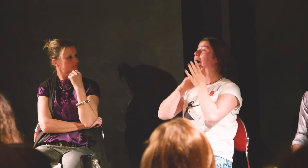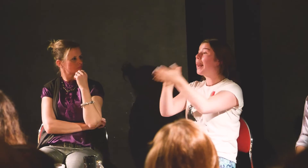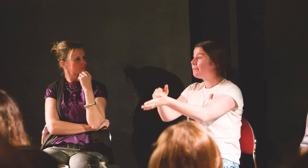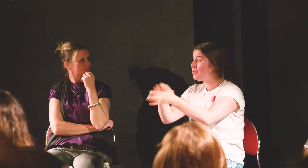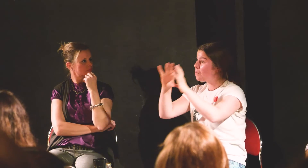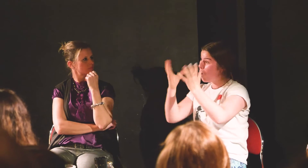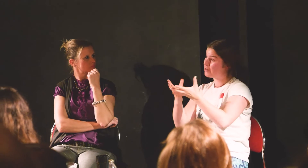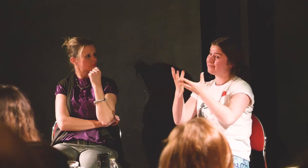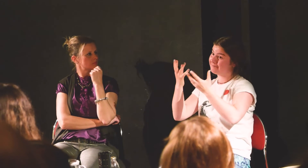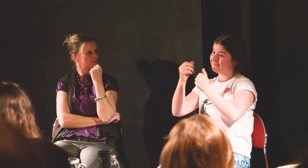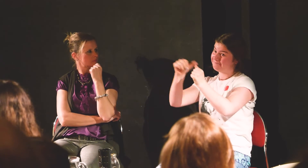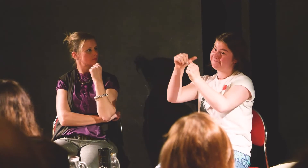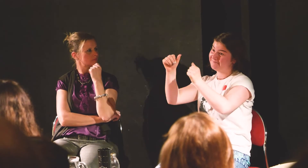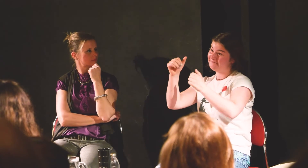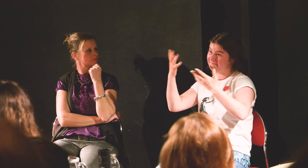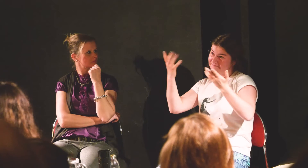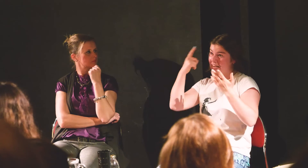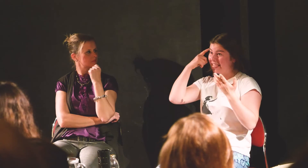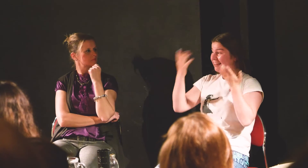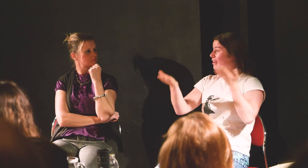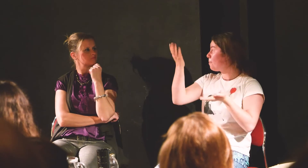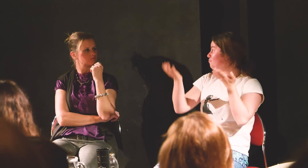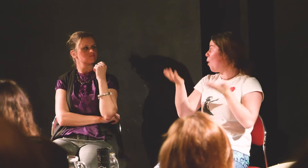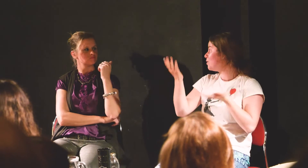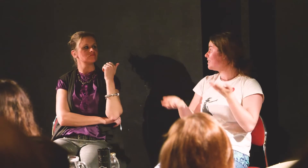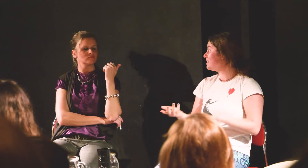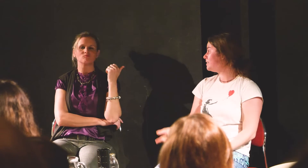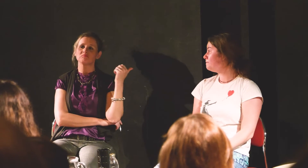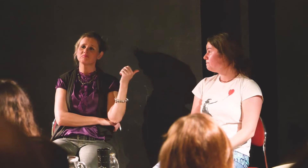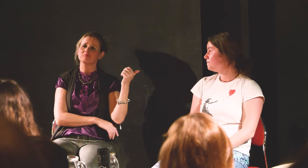burden. But actually we help the world. We help the world be a better place, I think.